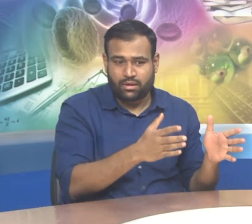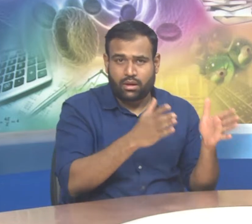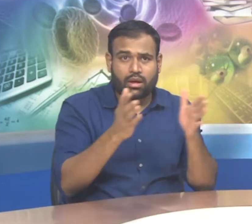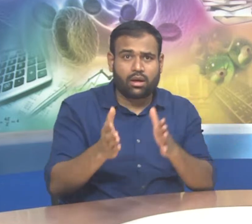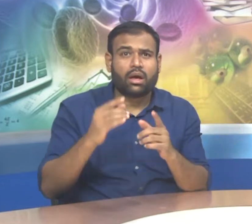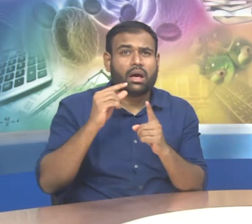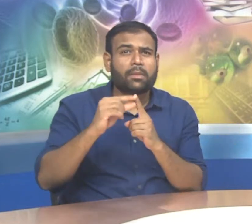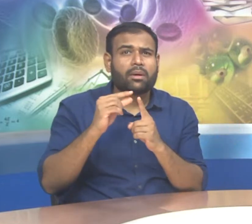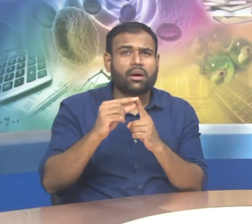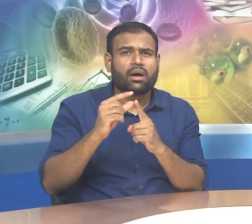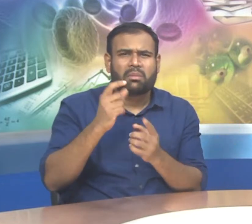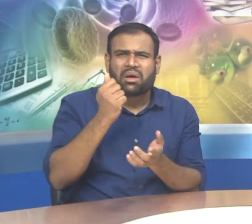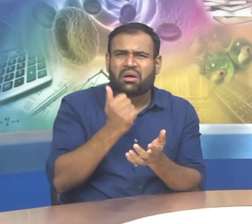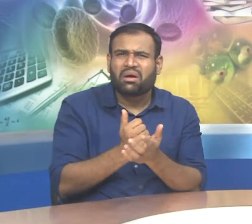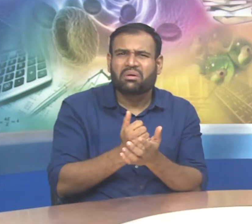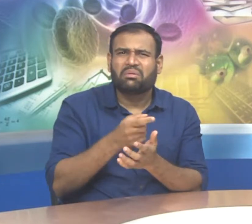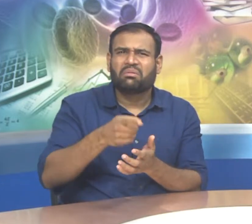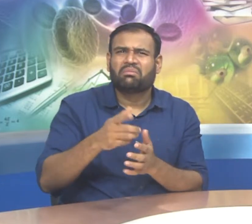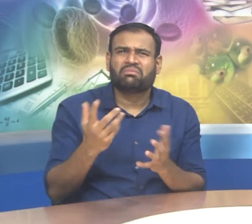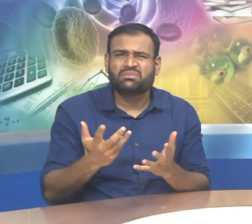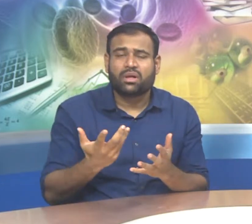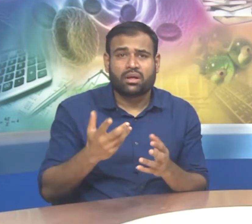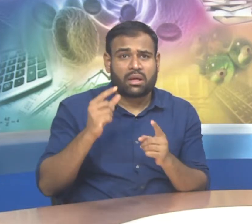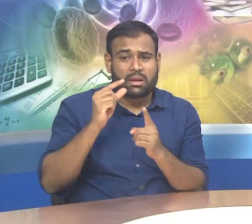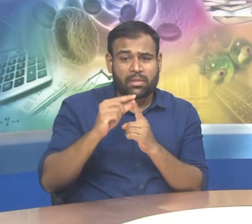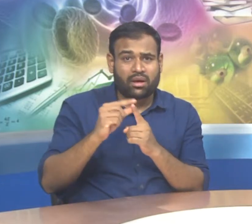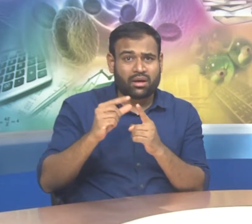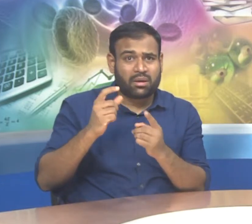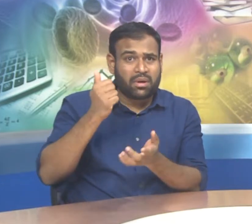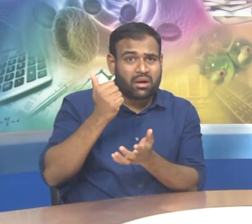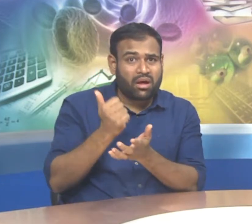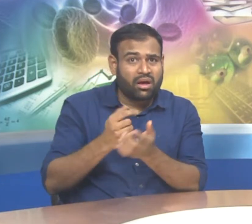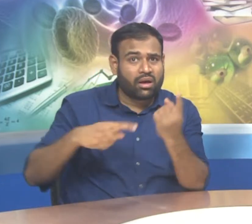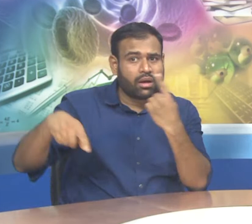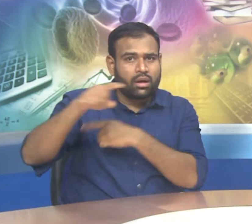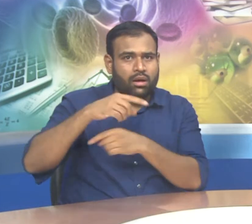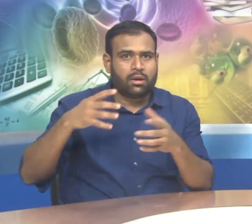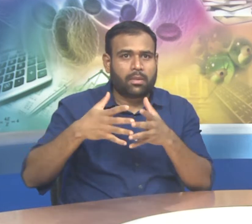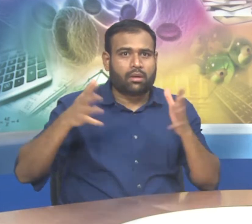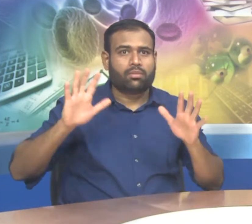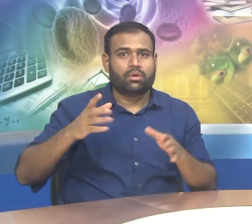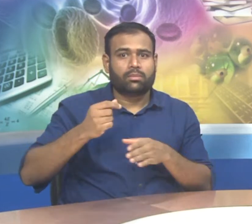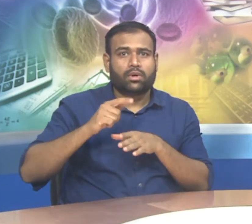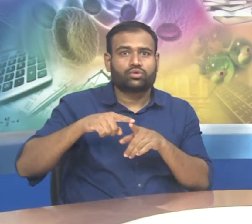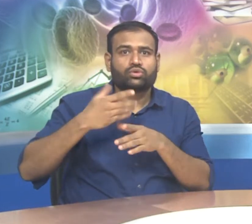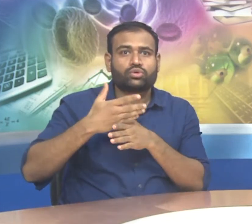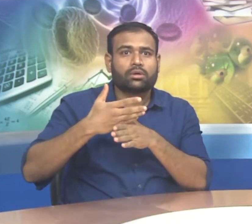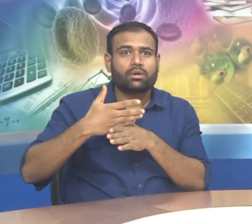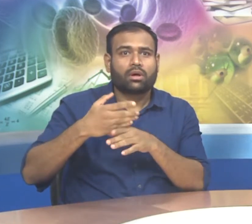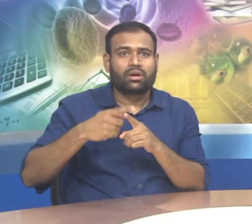So first one we understood. Now this is the second type of bank, which is private sector bank.